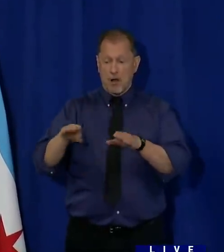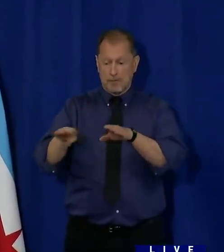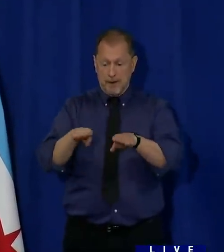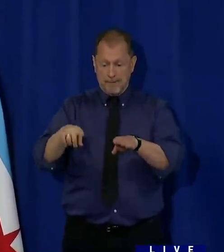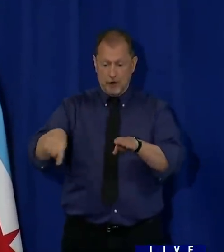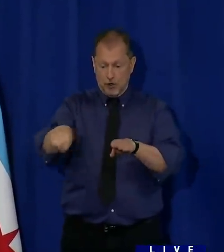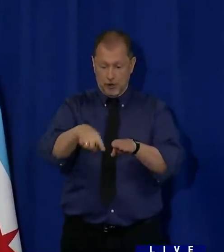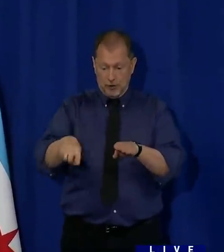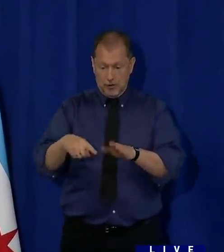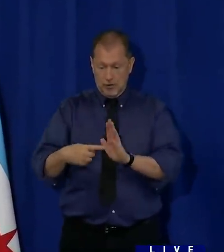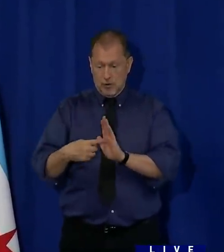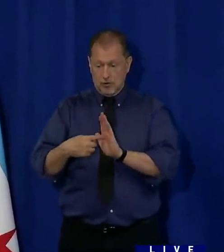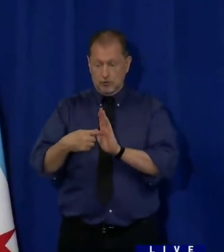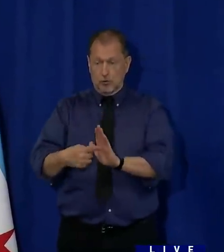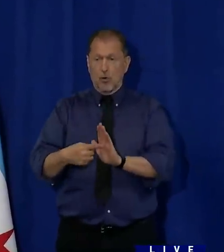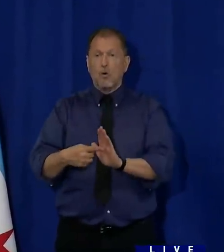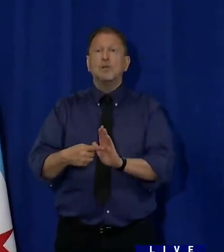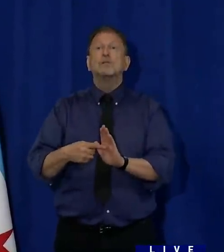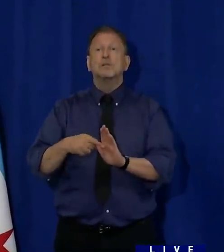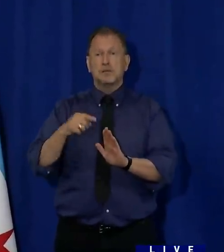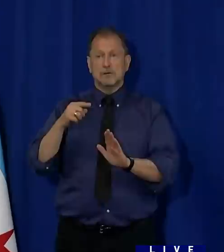reflects leadership,